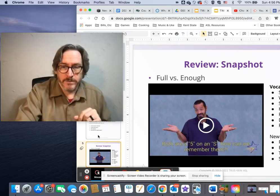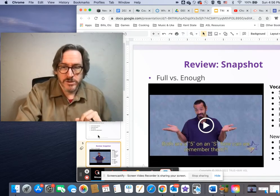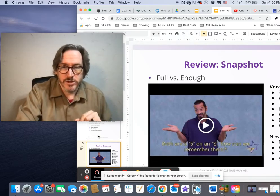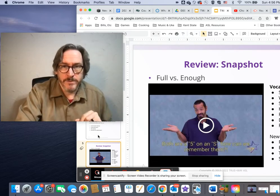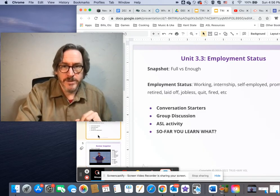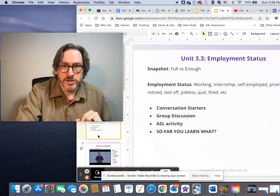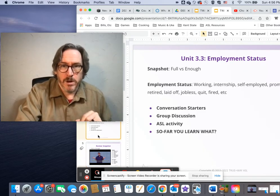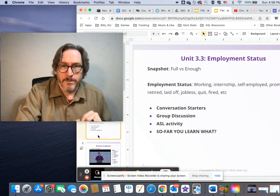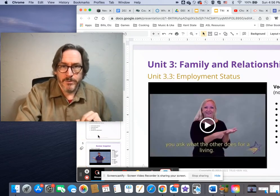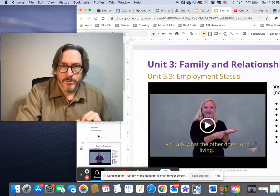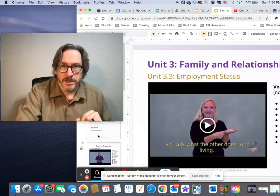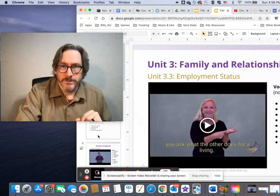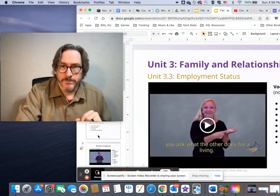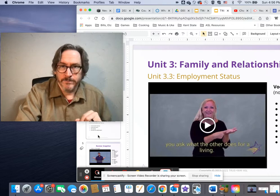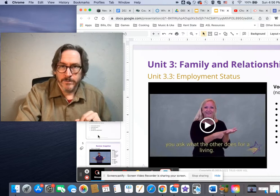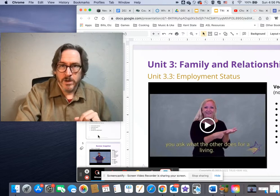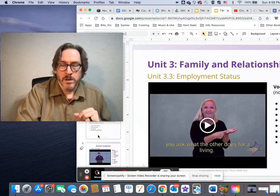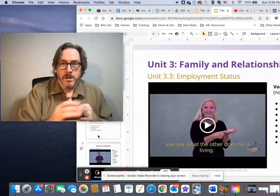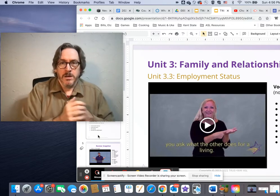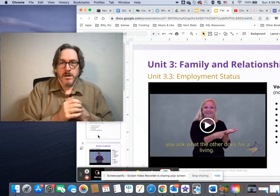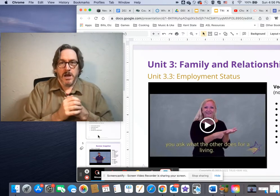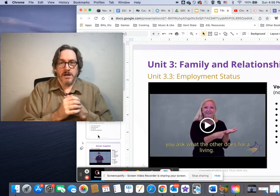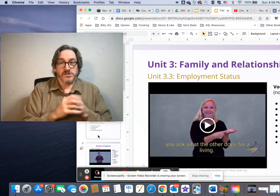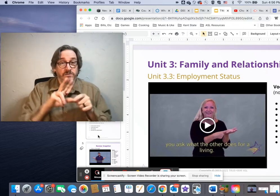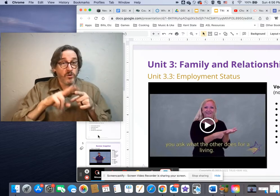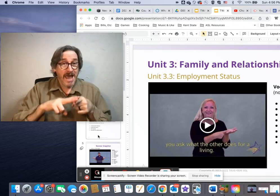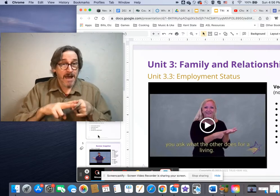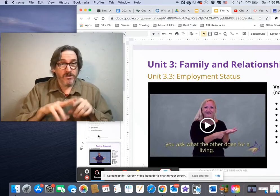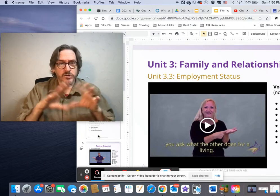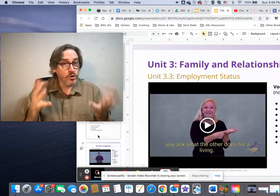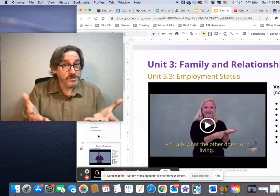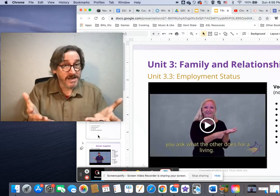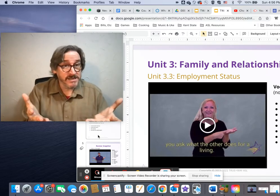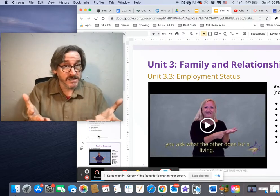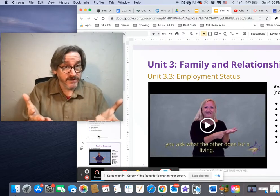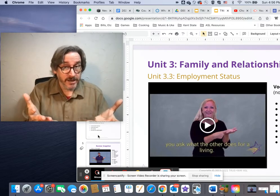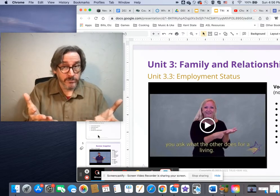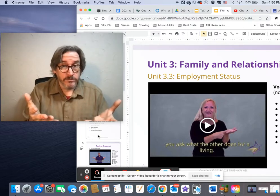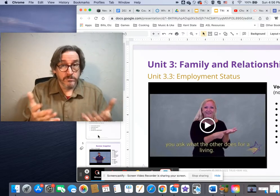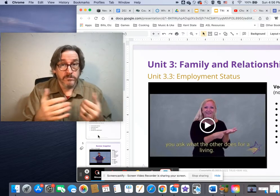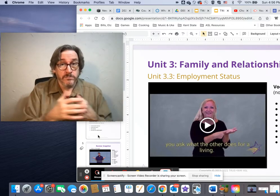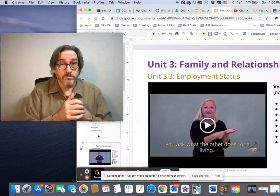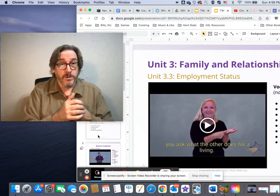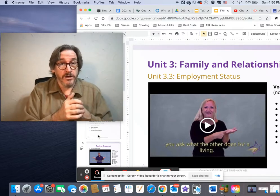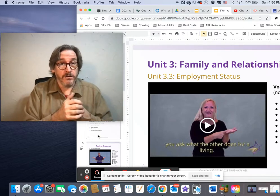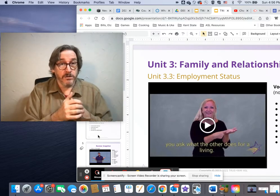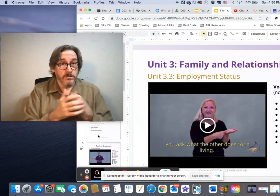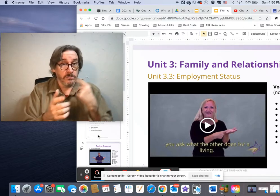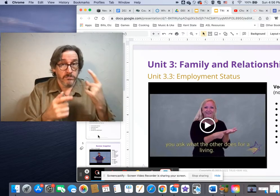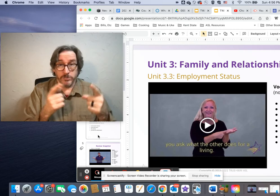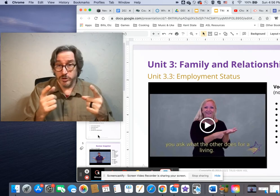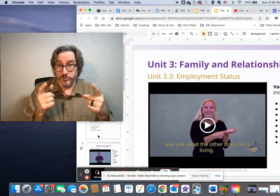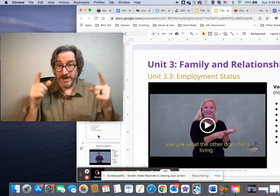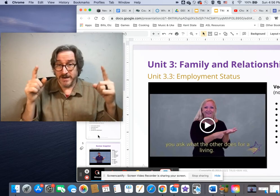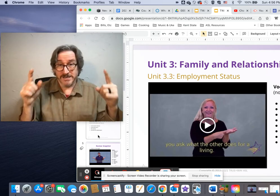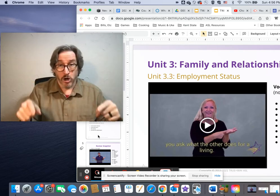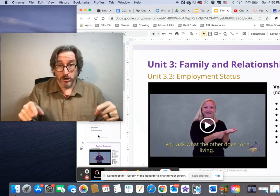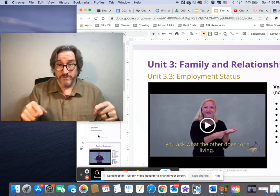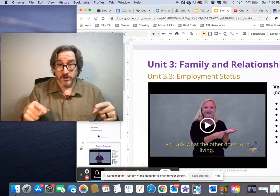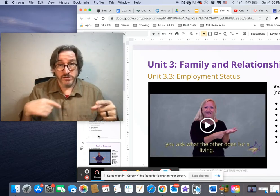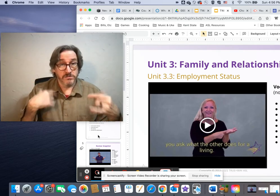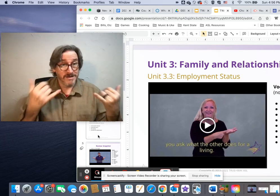Okay, so let me just go up quickly. So the vocab, there's no new signs in this video, but you should